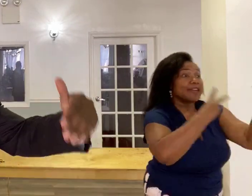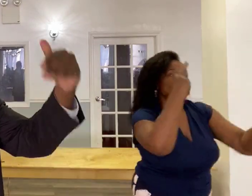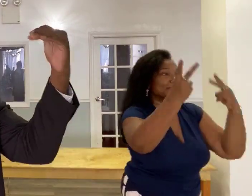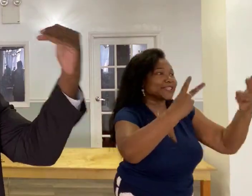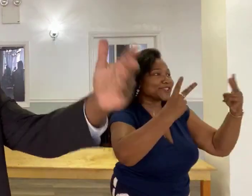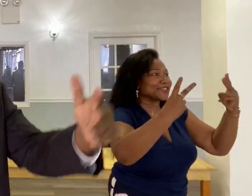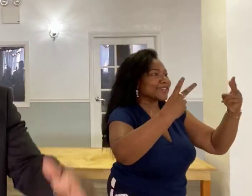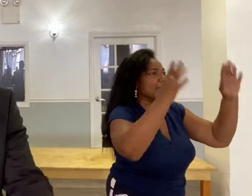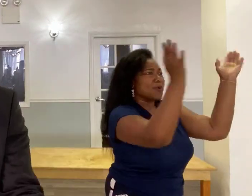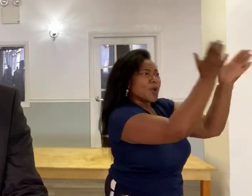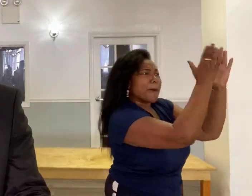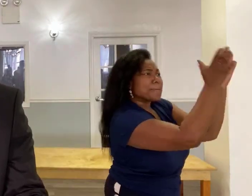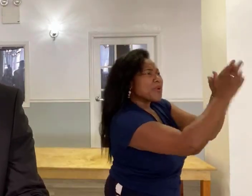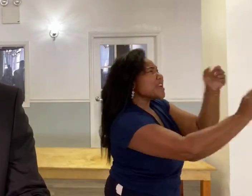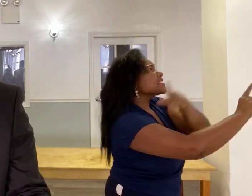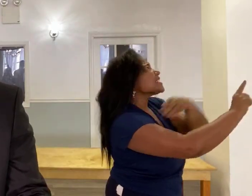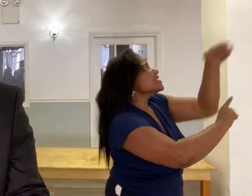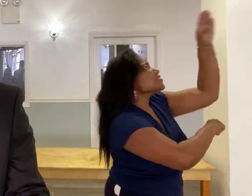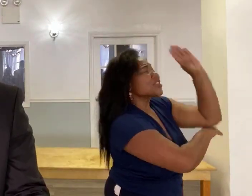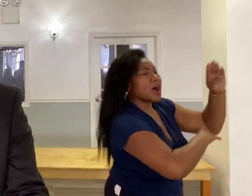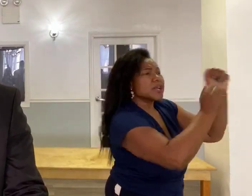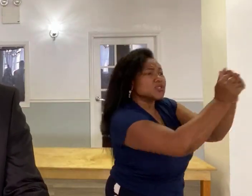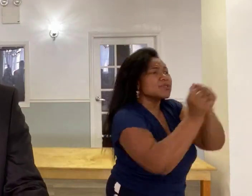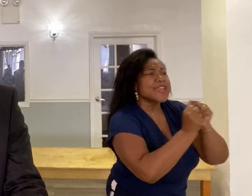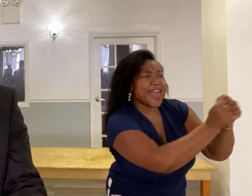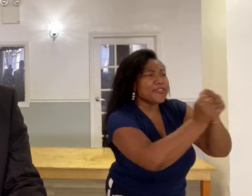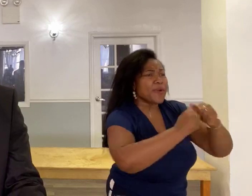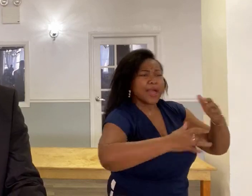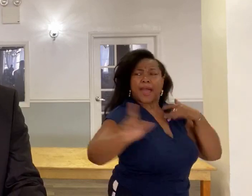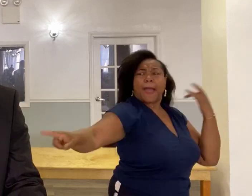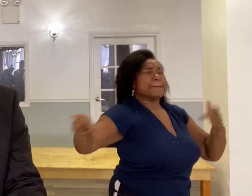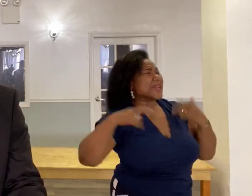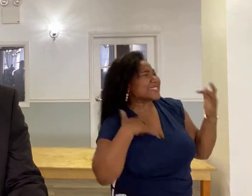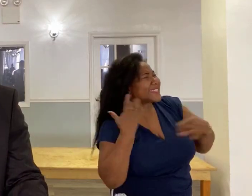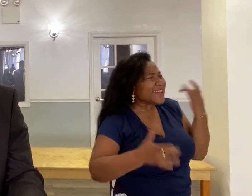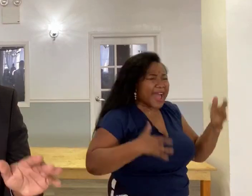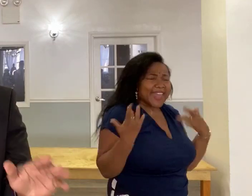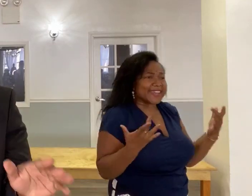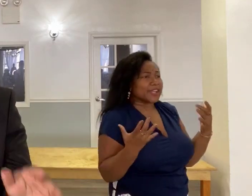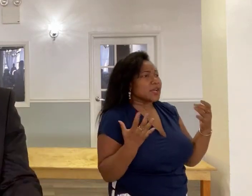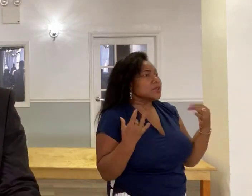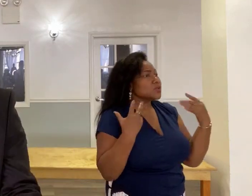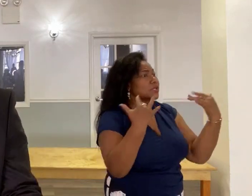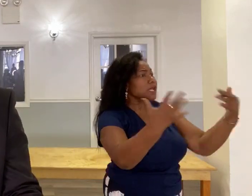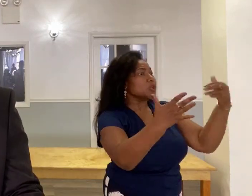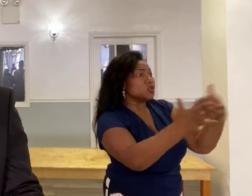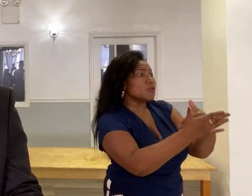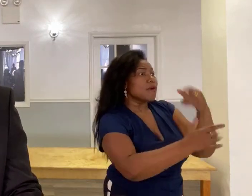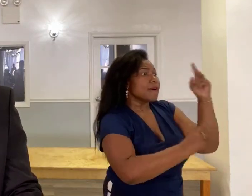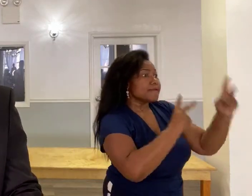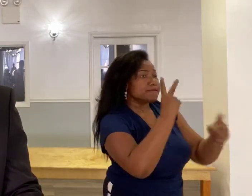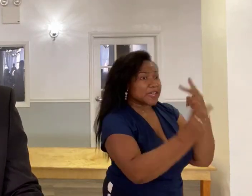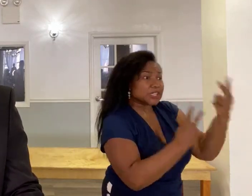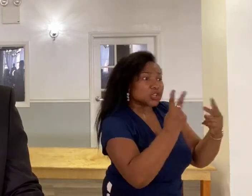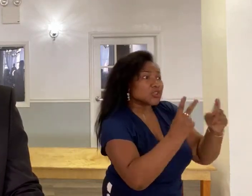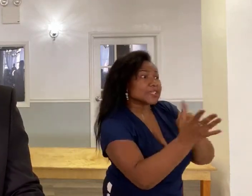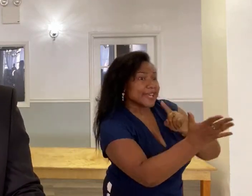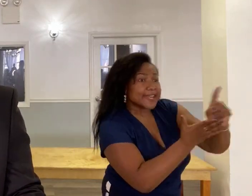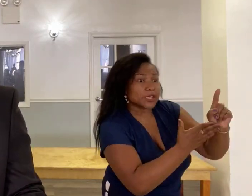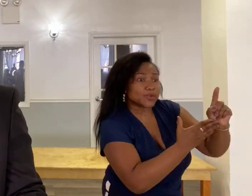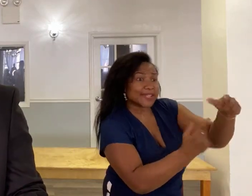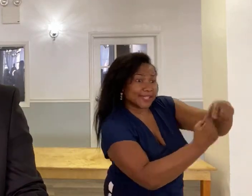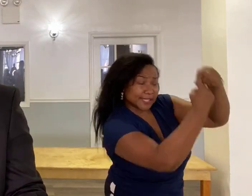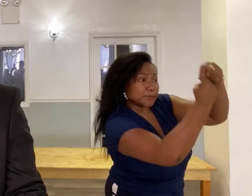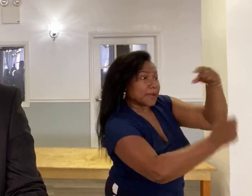rejoice and praise God together. And I am excited. I am so excited about what God is